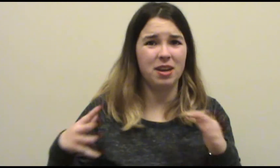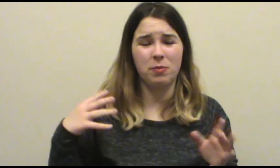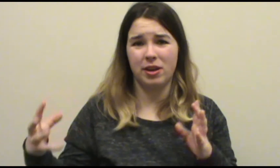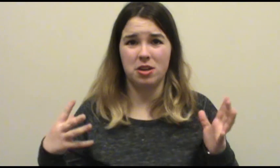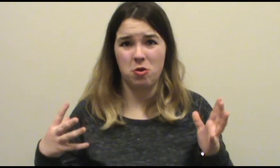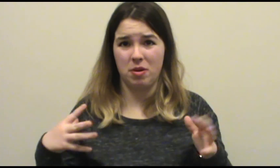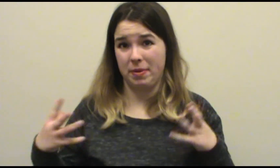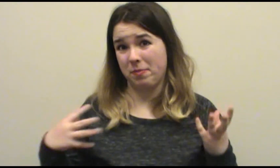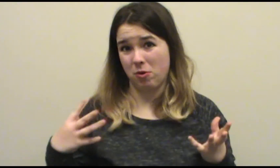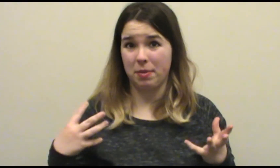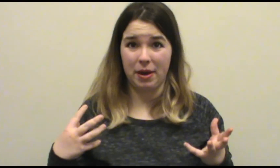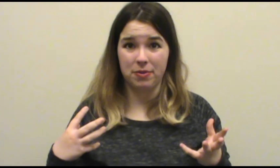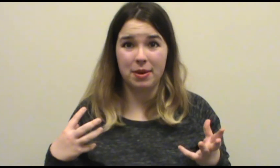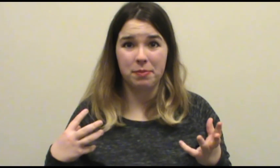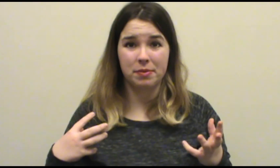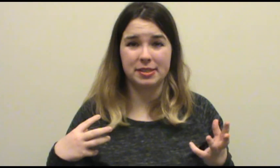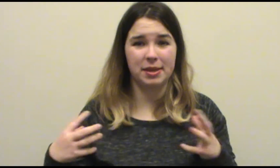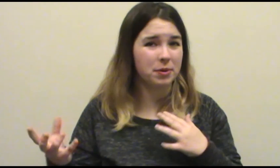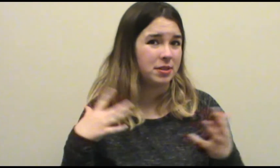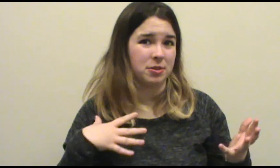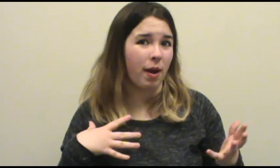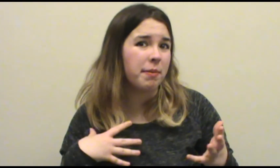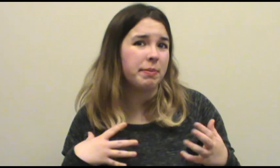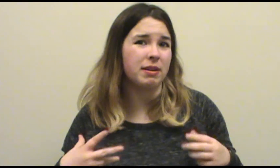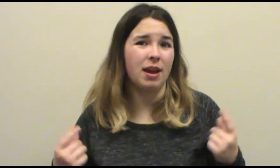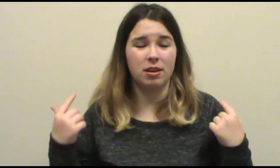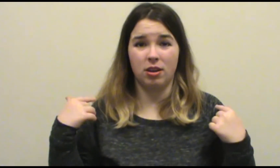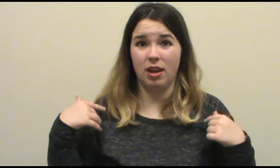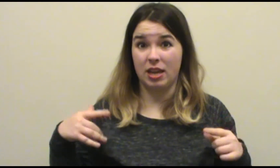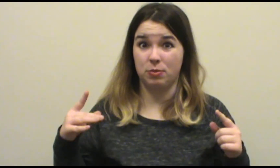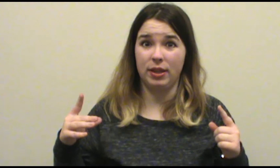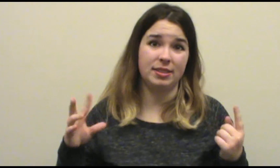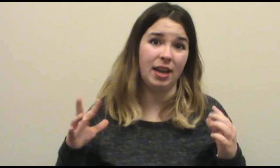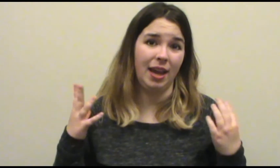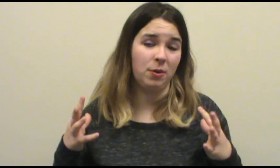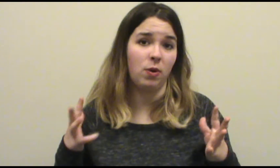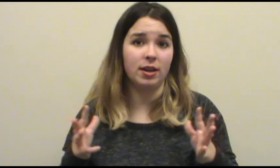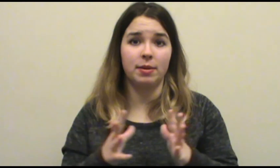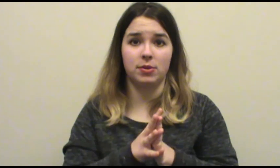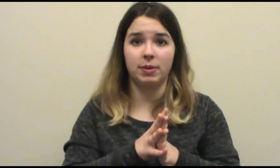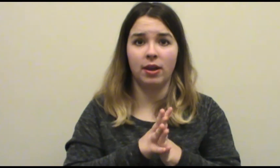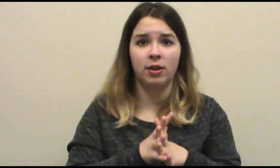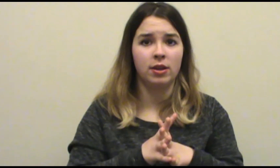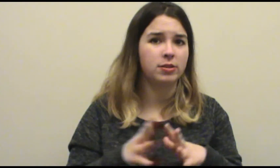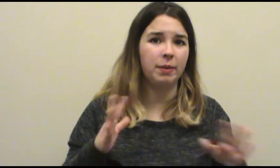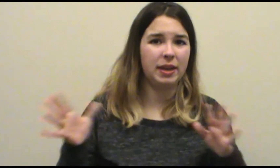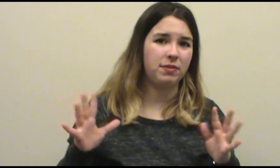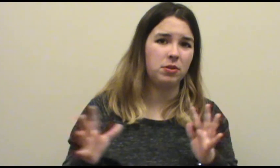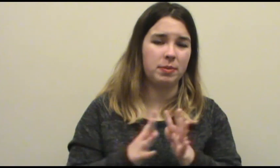of want to know a bit more about them, because they were described but not as well as I kind of wanted them to be. So I might have to do a bit